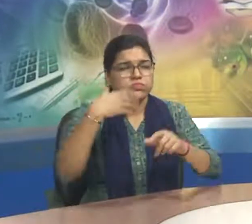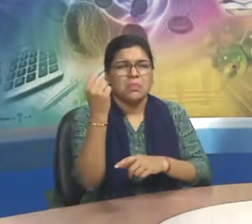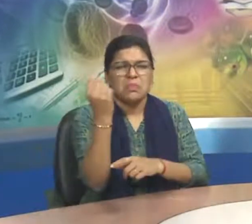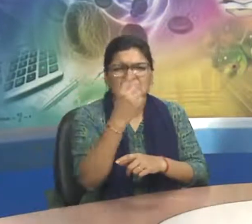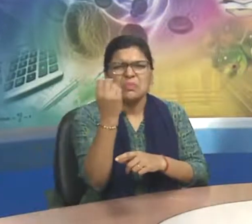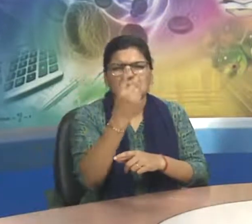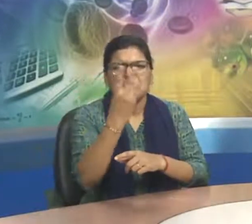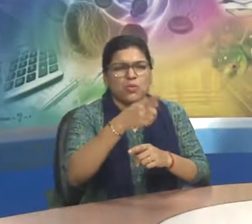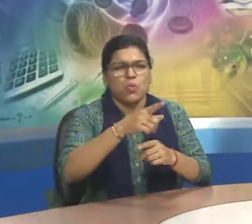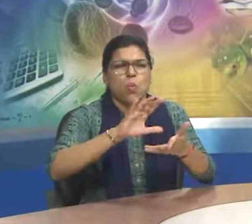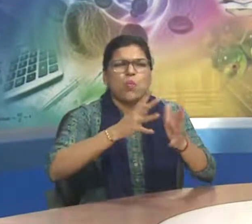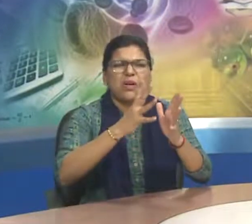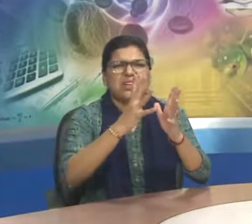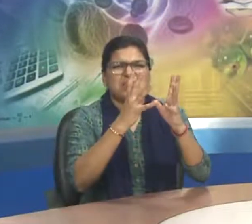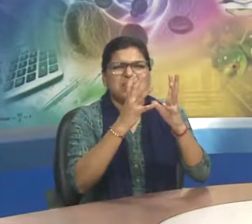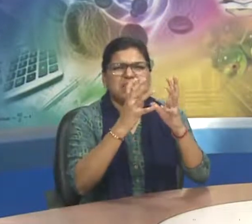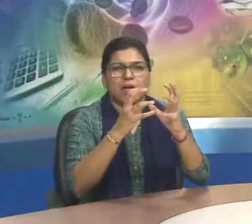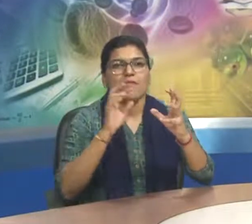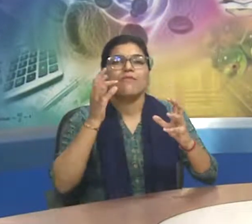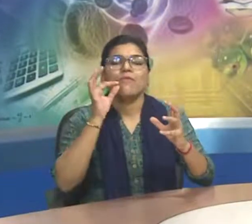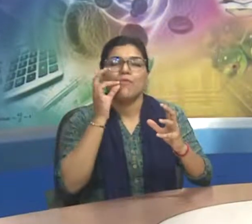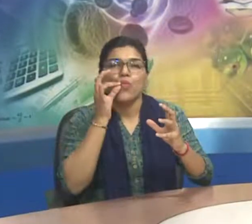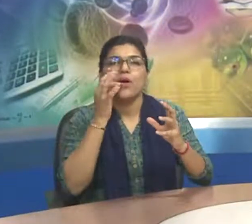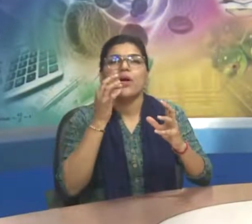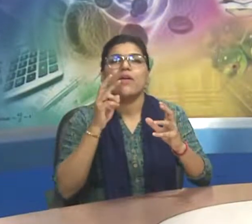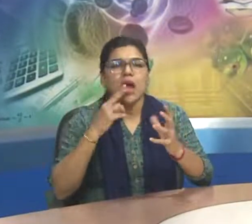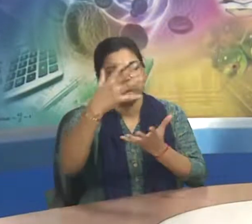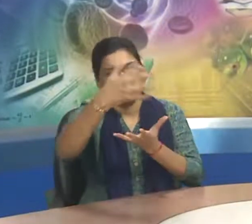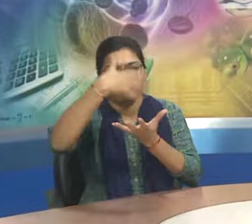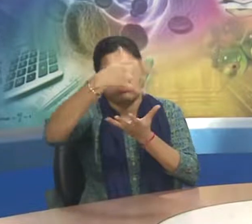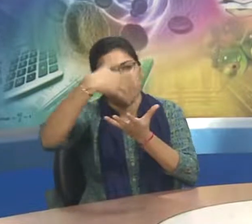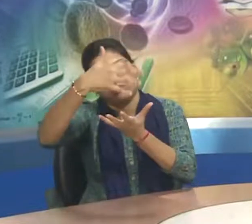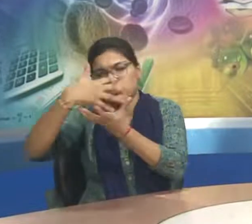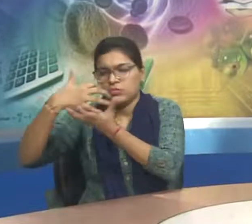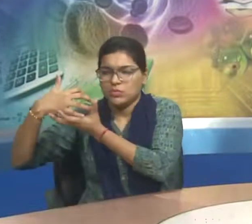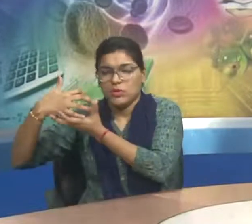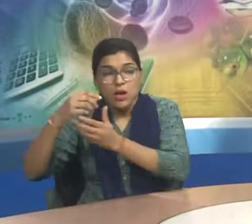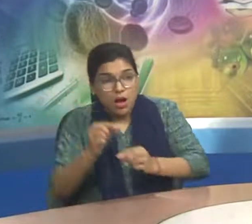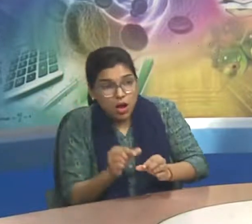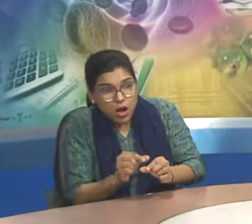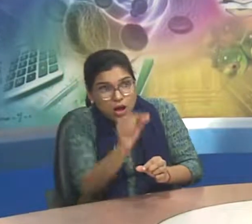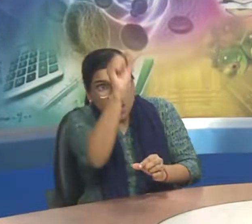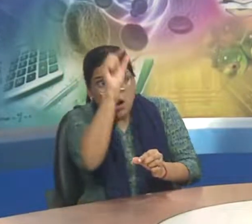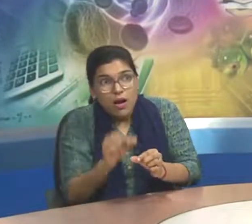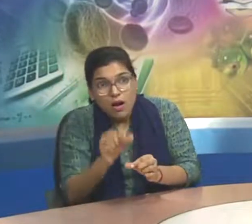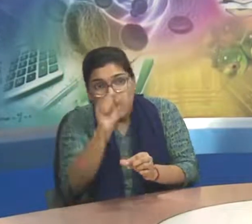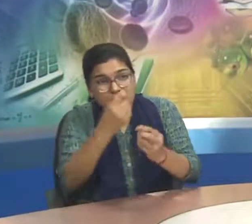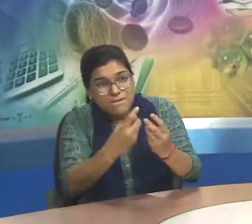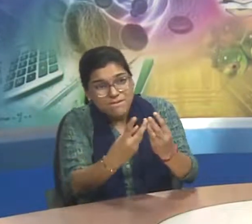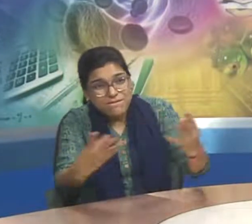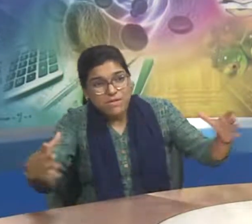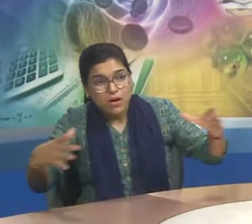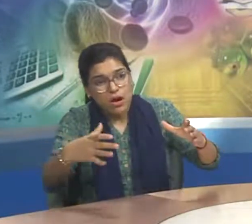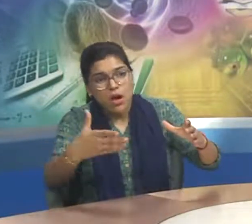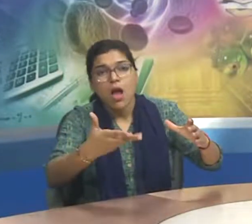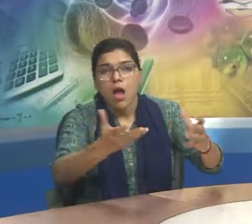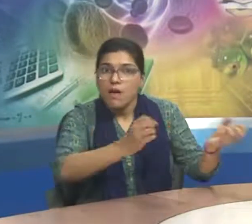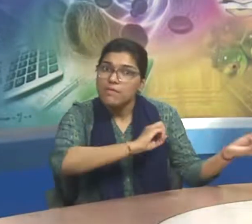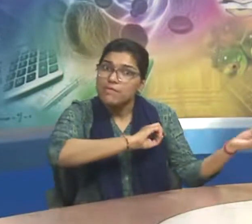natural fibers like cotton and jute for us, which we use for